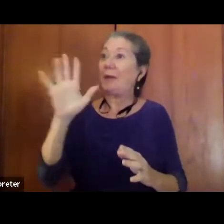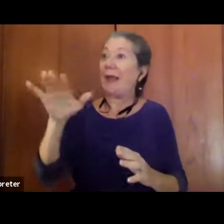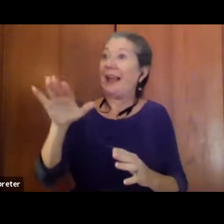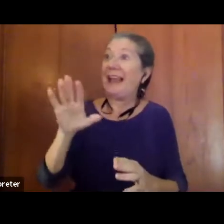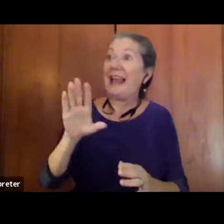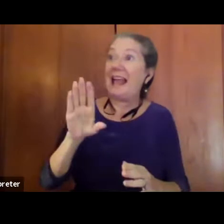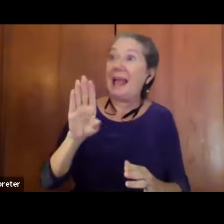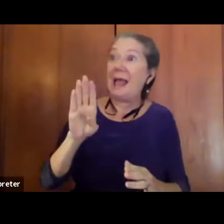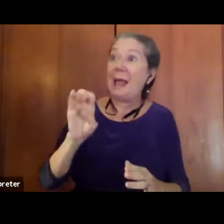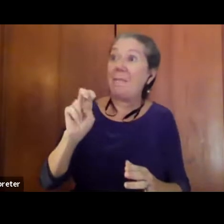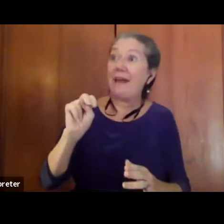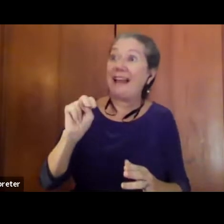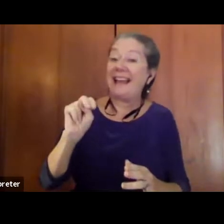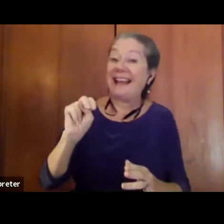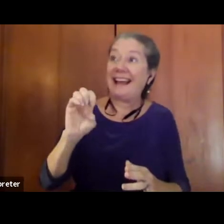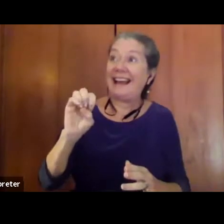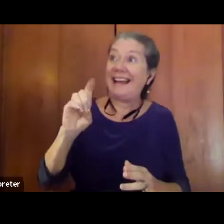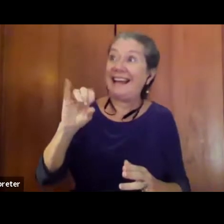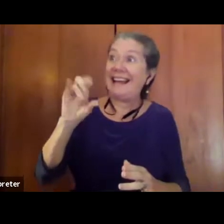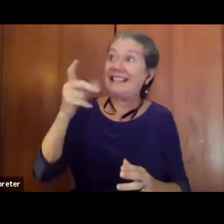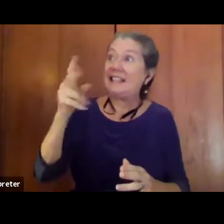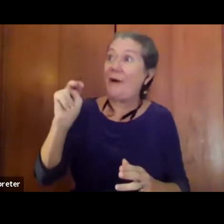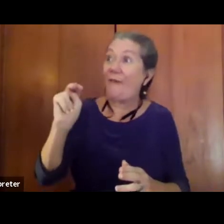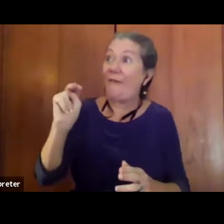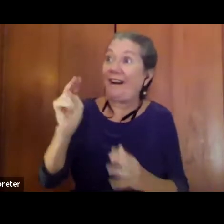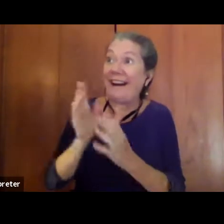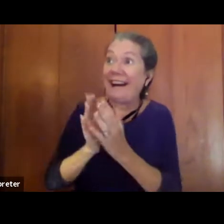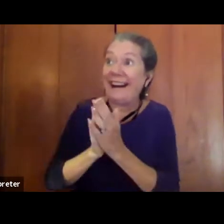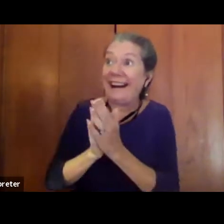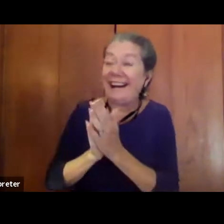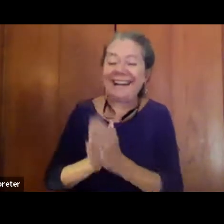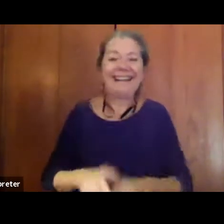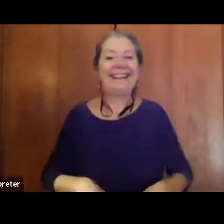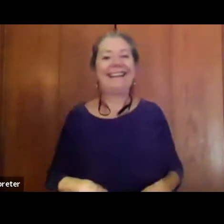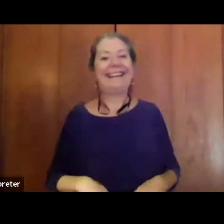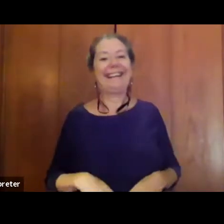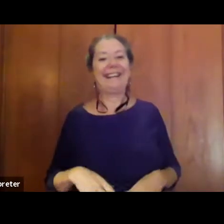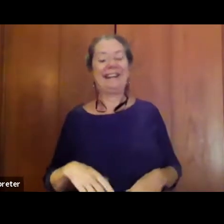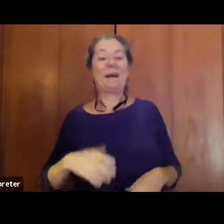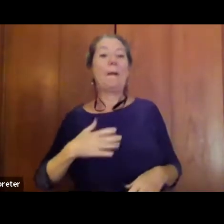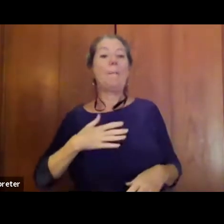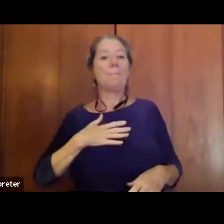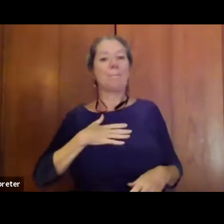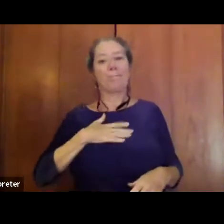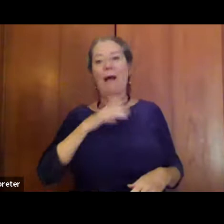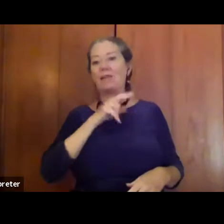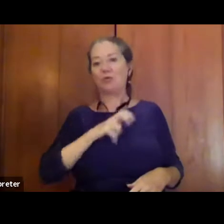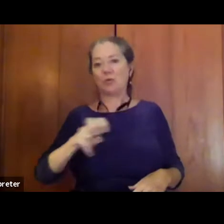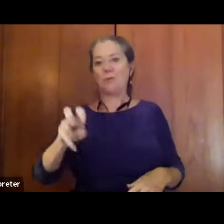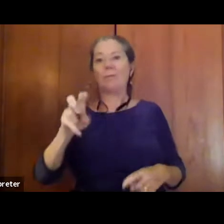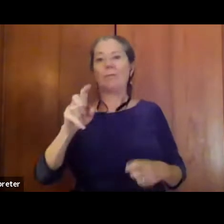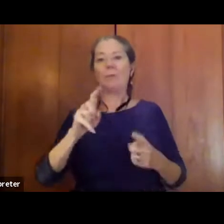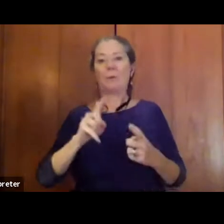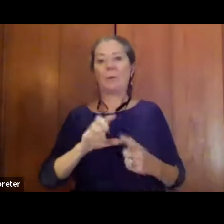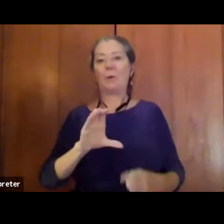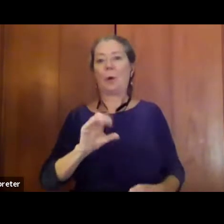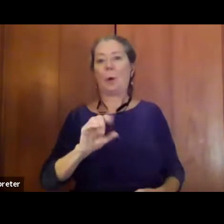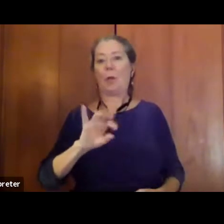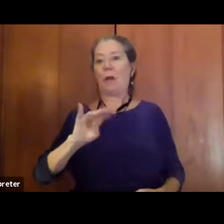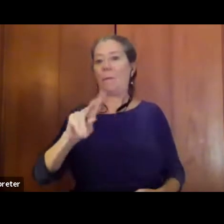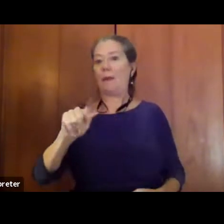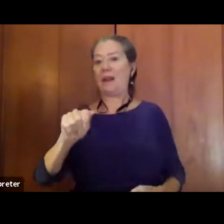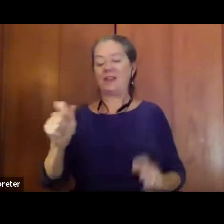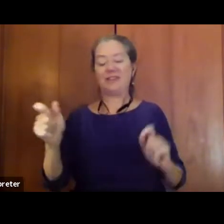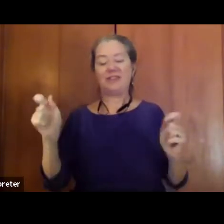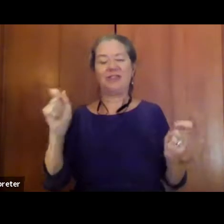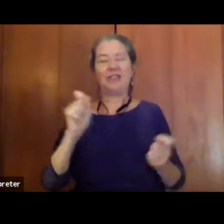bendición. My trip to Colombia changed me in so many ways. It truly helped me to understand that family is the